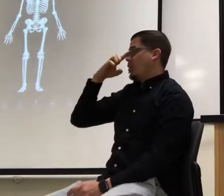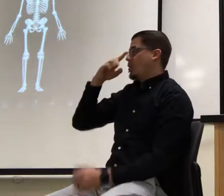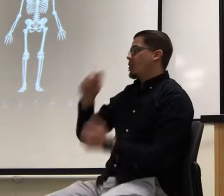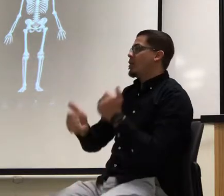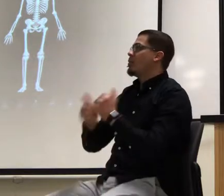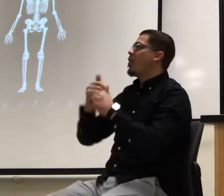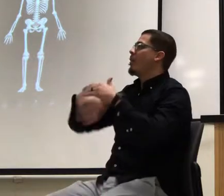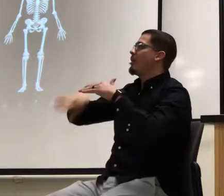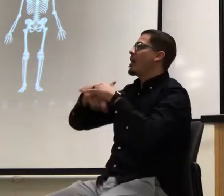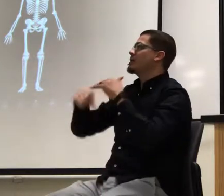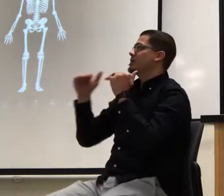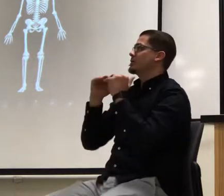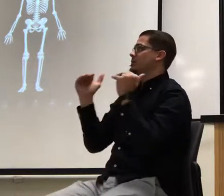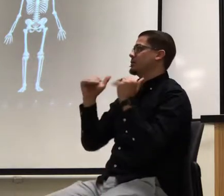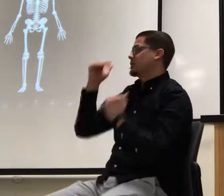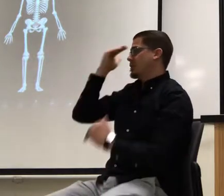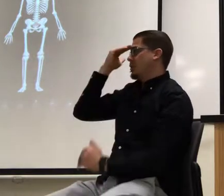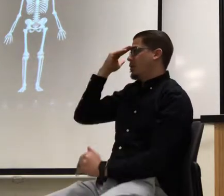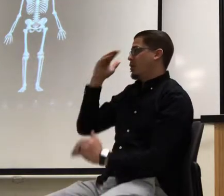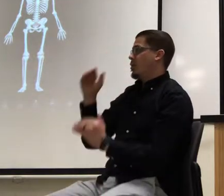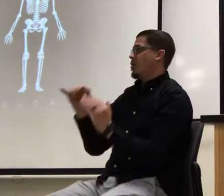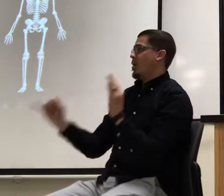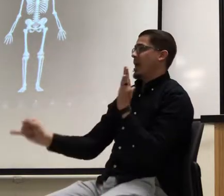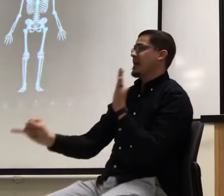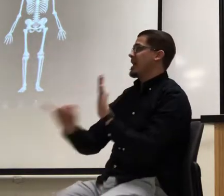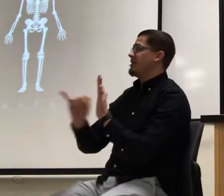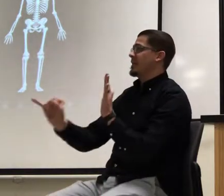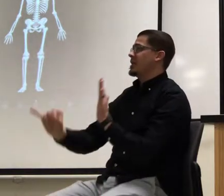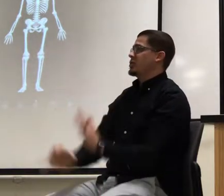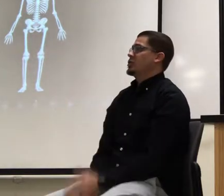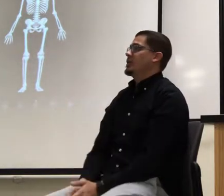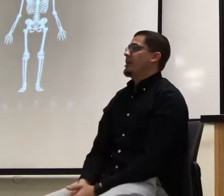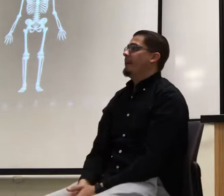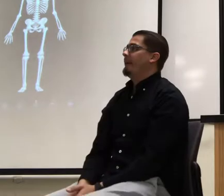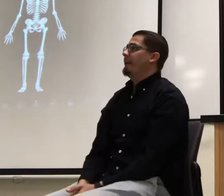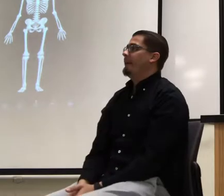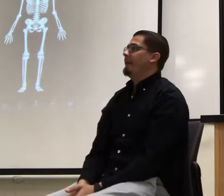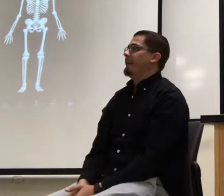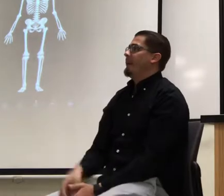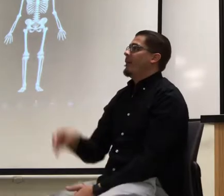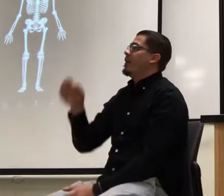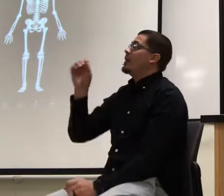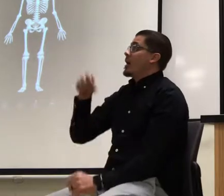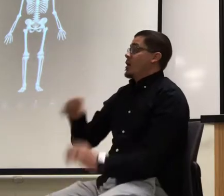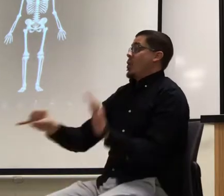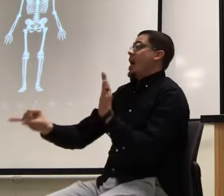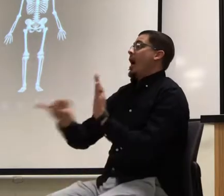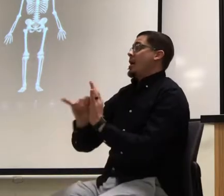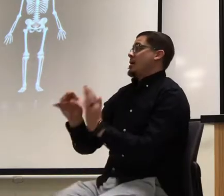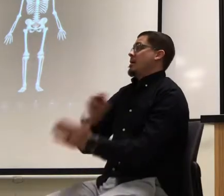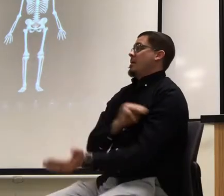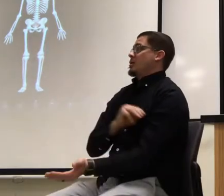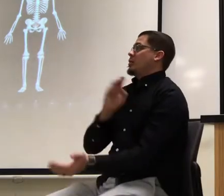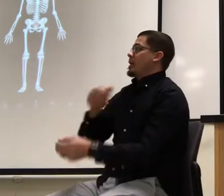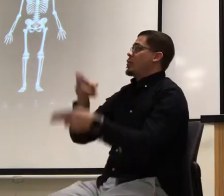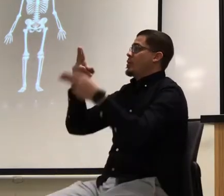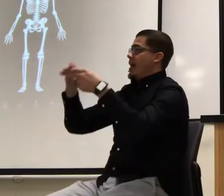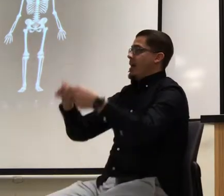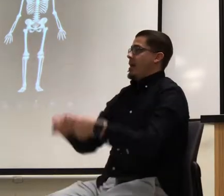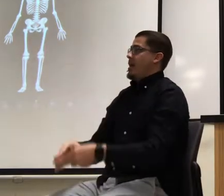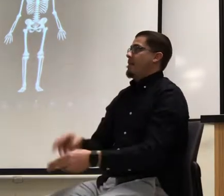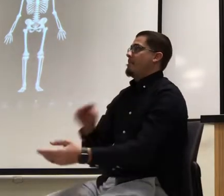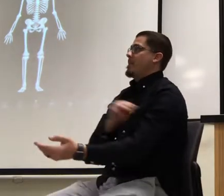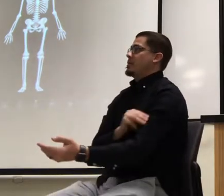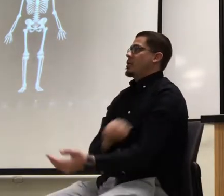of knowledge is identification. Can you ID the muscle? In other words, can you name it?